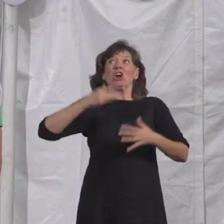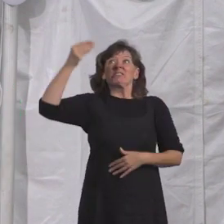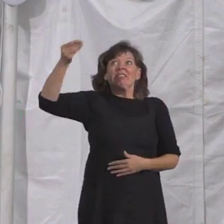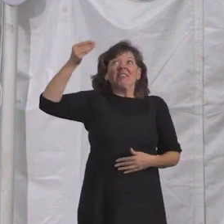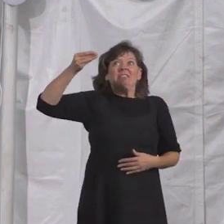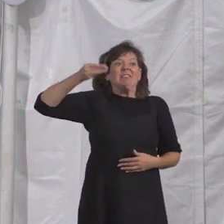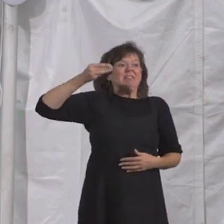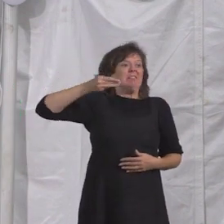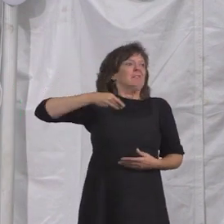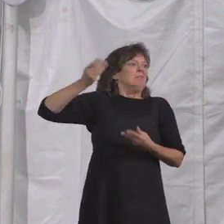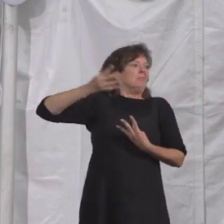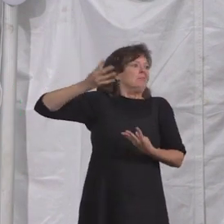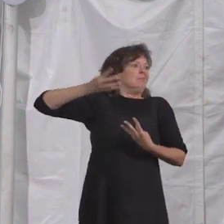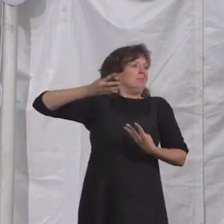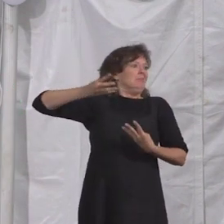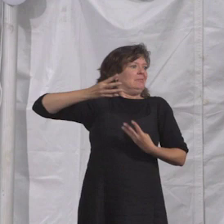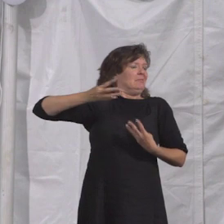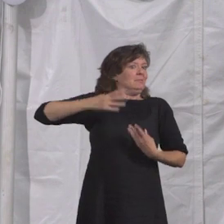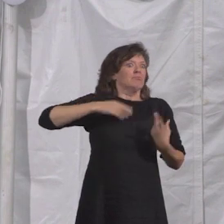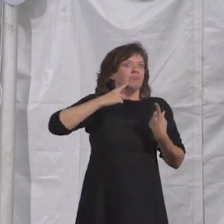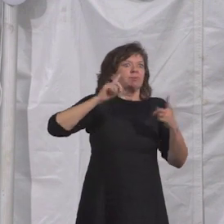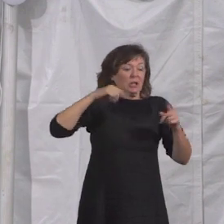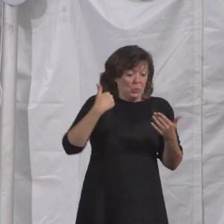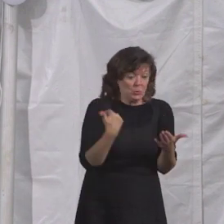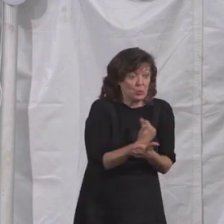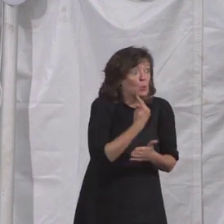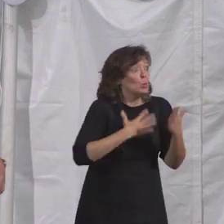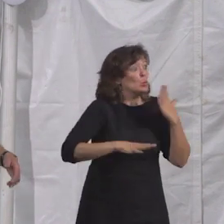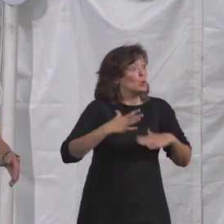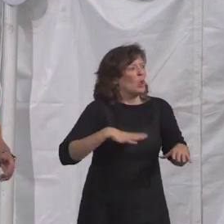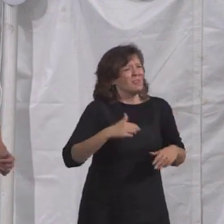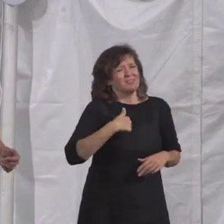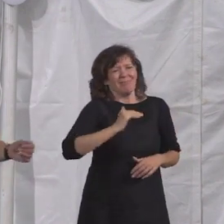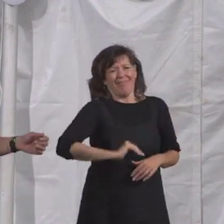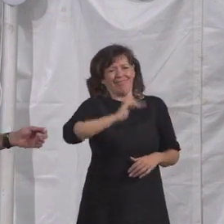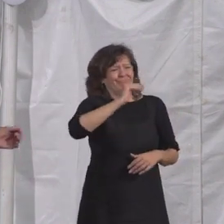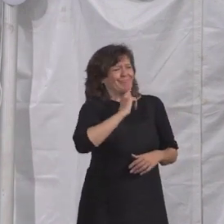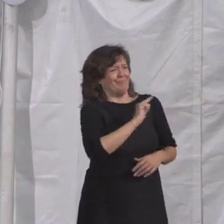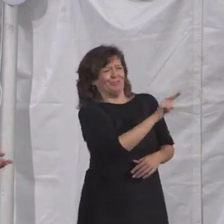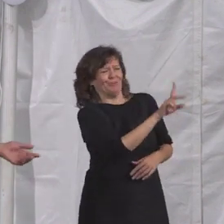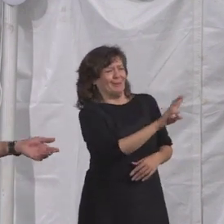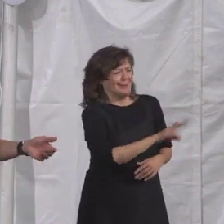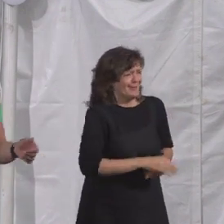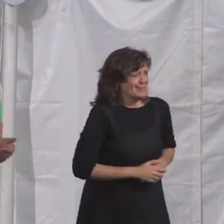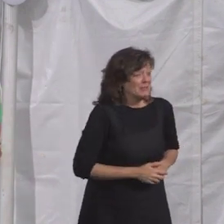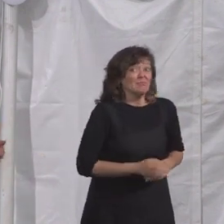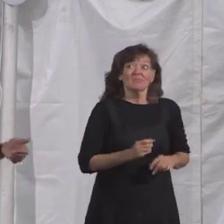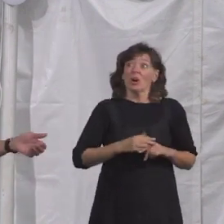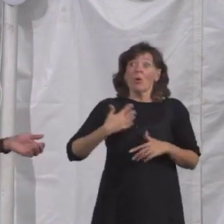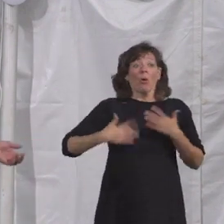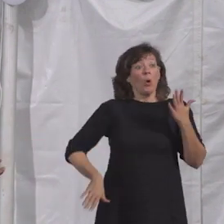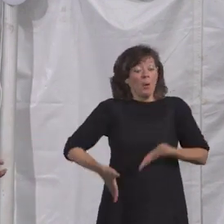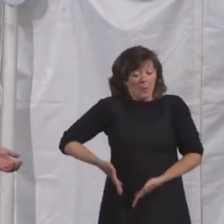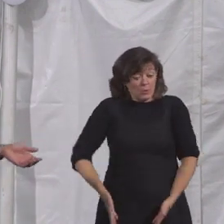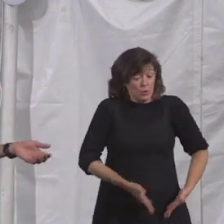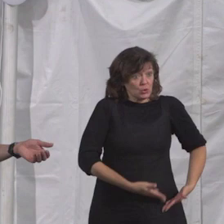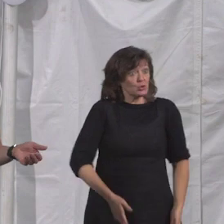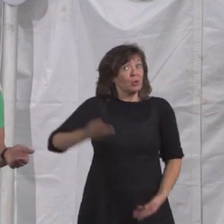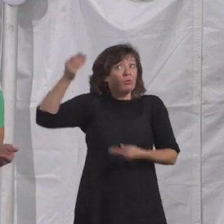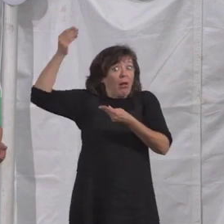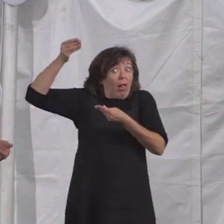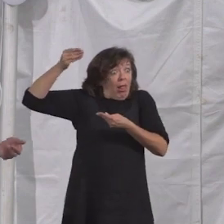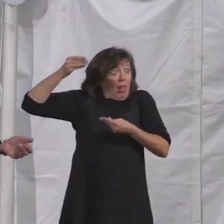And by the time the tough skins got to me, the knees were still reinforced. Everybody walked around the neighborhood like they had just peed their pants.